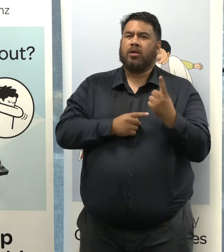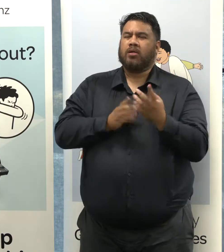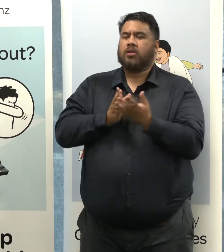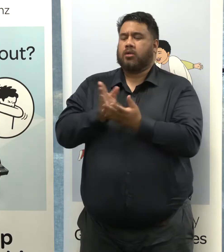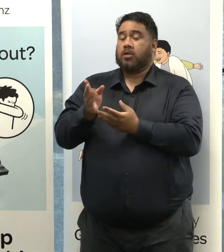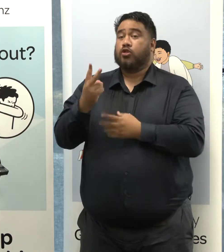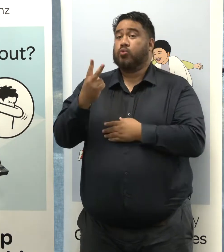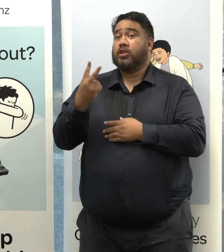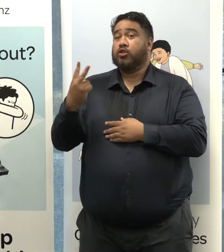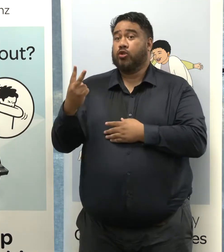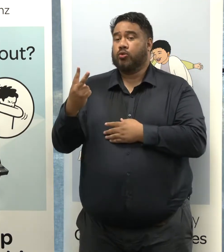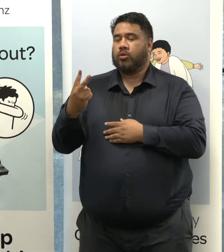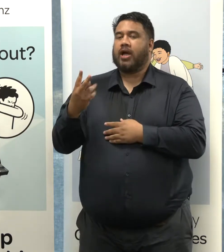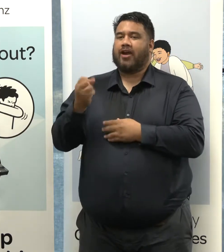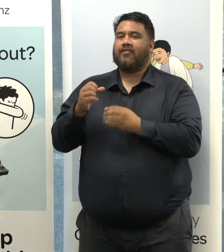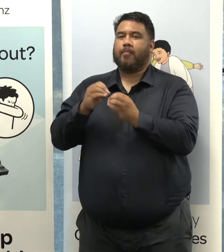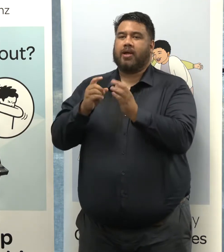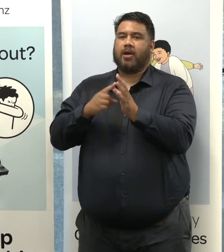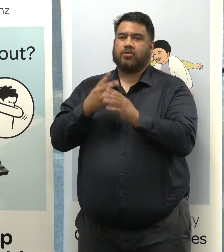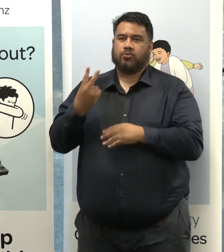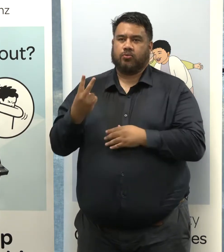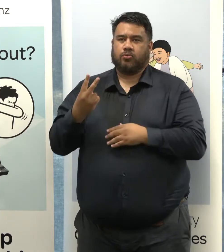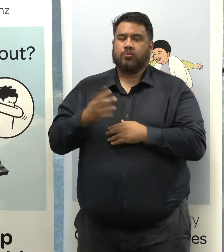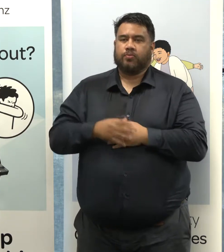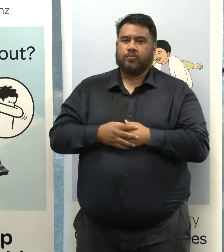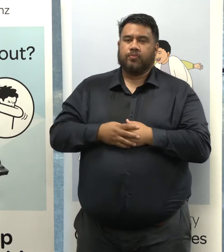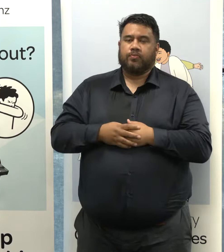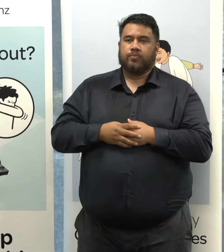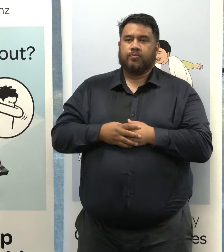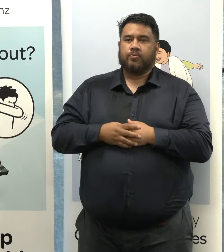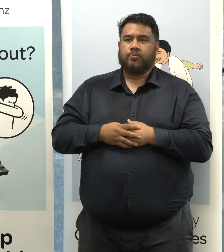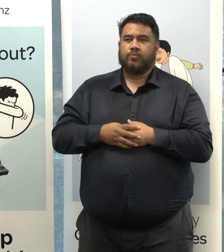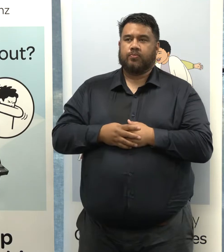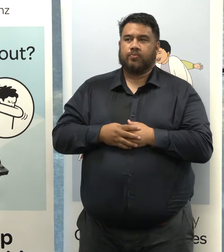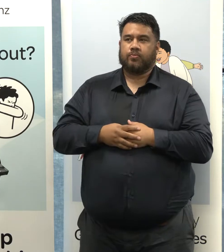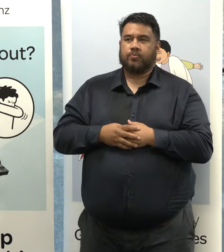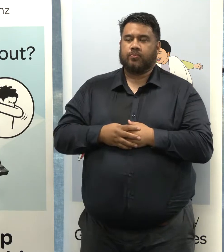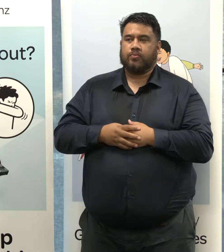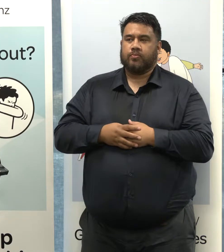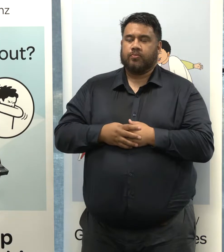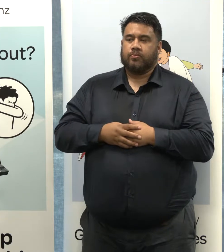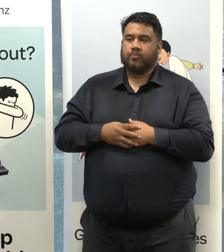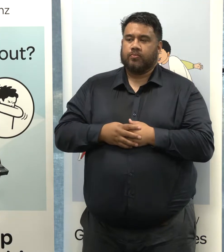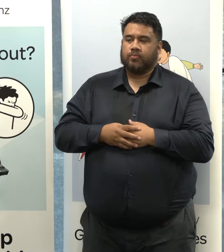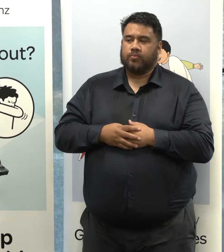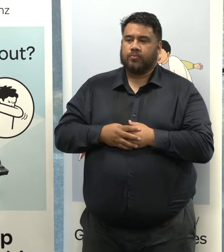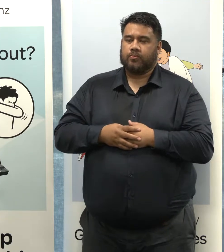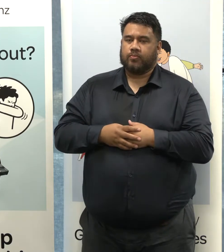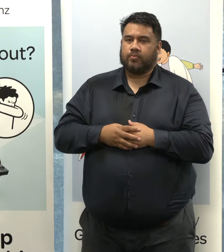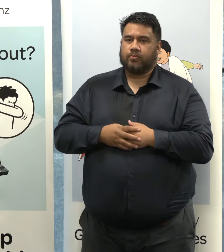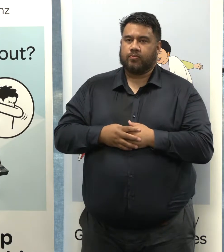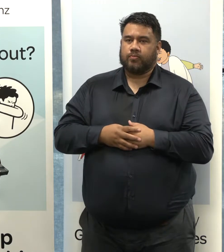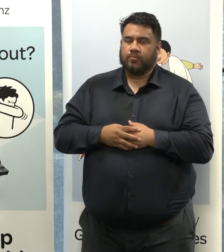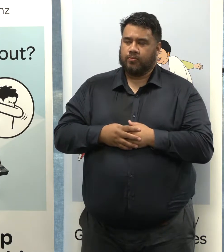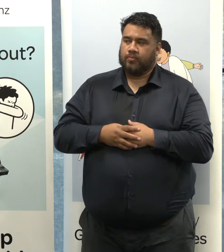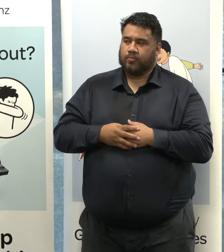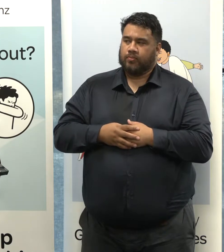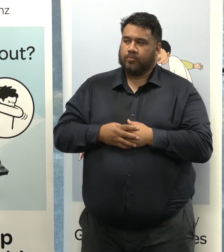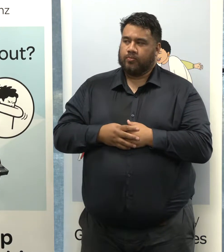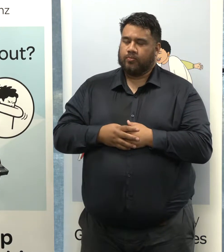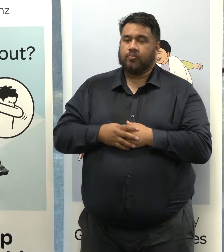22 the BA2 subvariant. And if you look at the pattern of